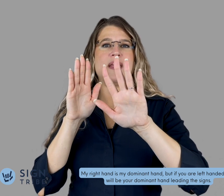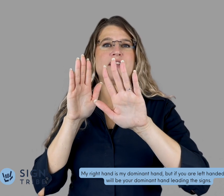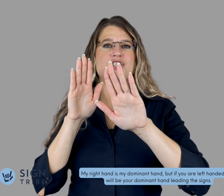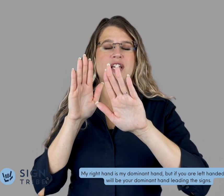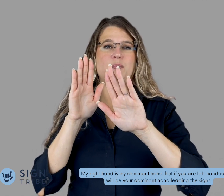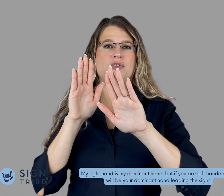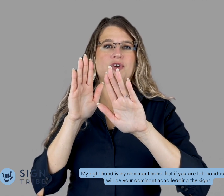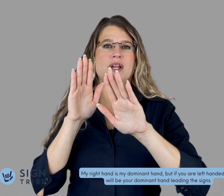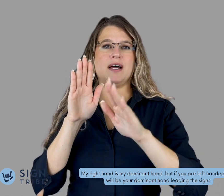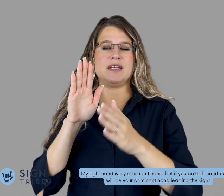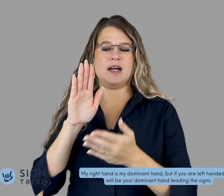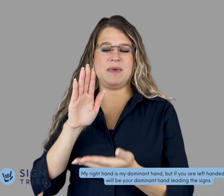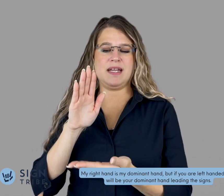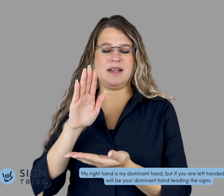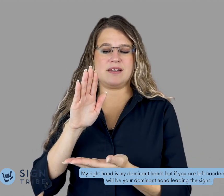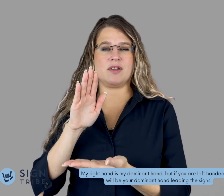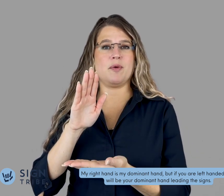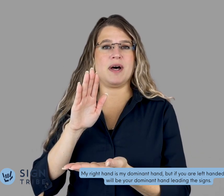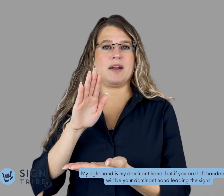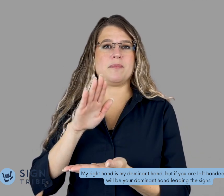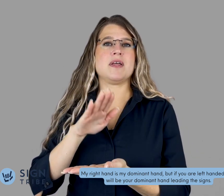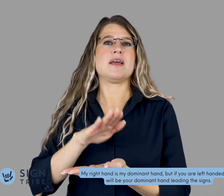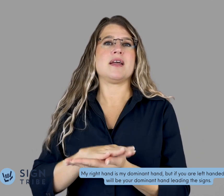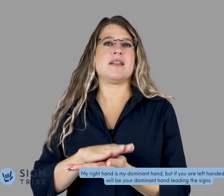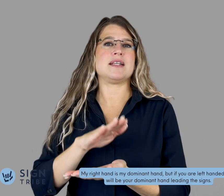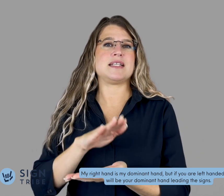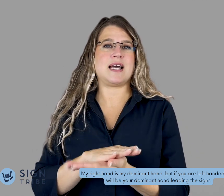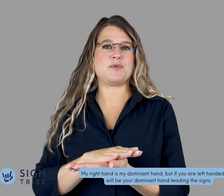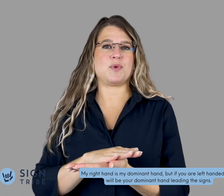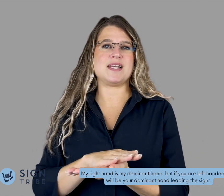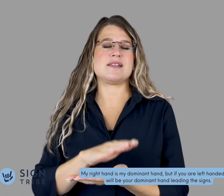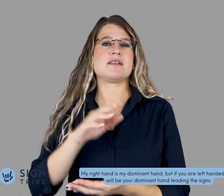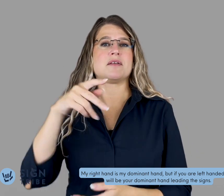hand shape with your non-dominant is on the bottom, and then tap twice.